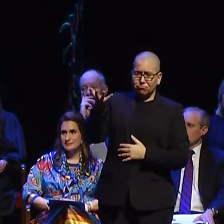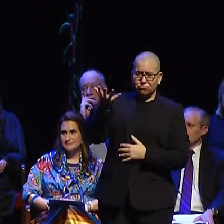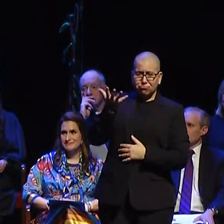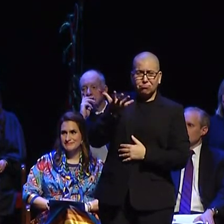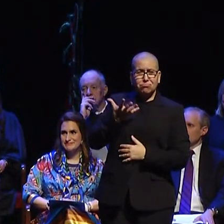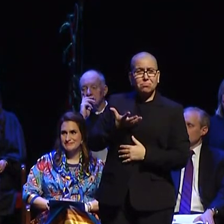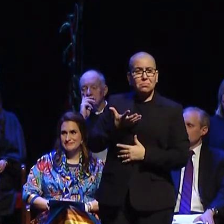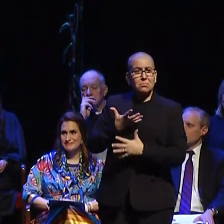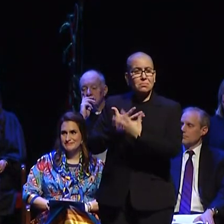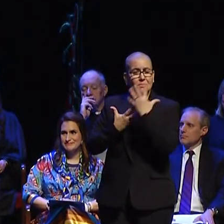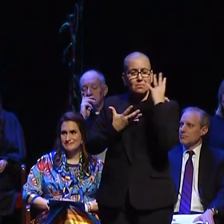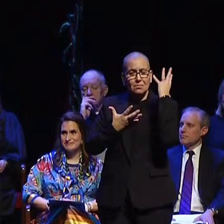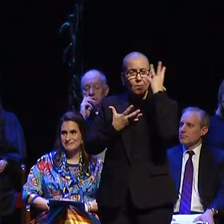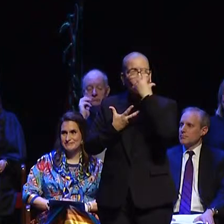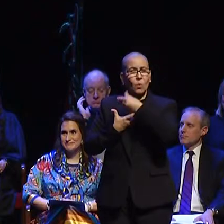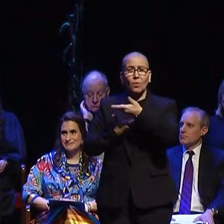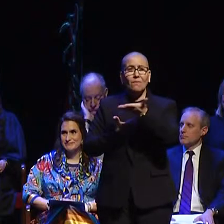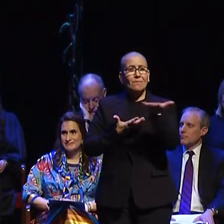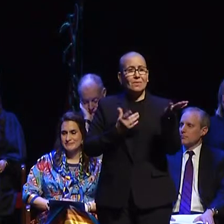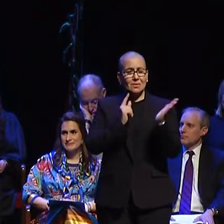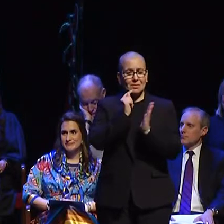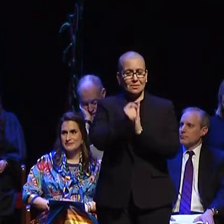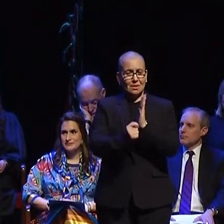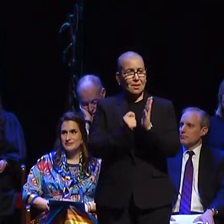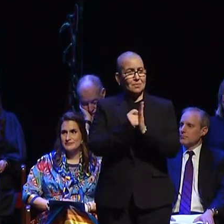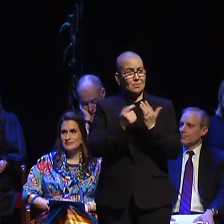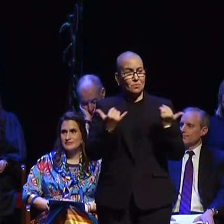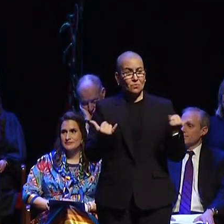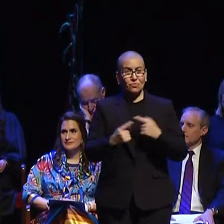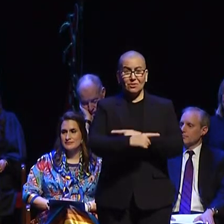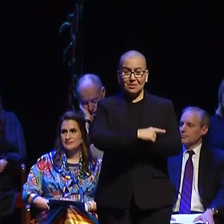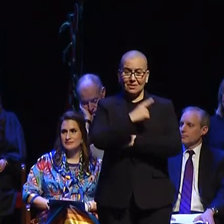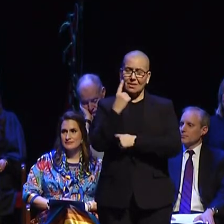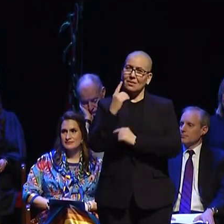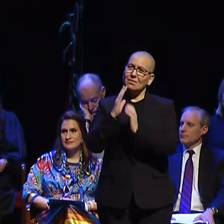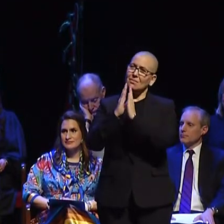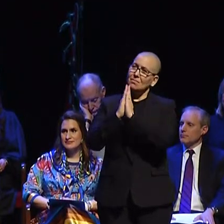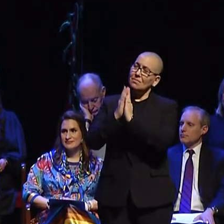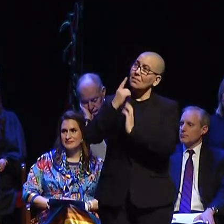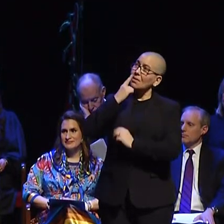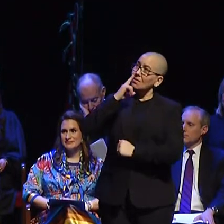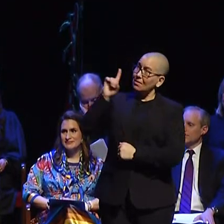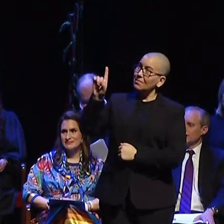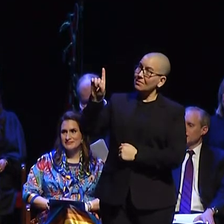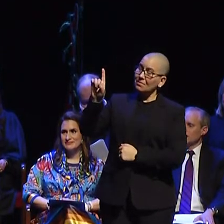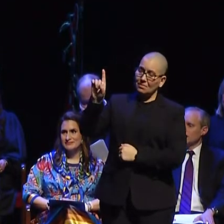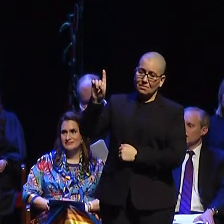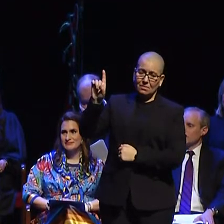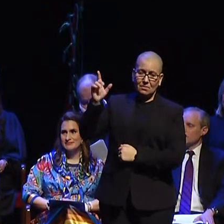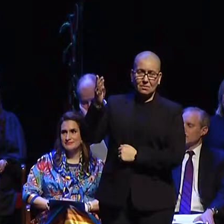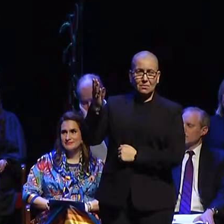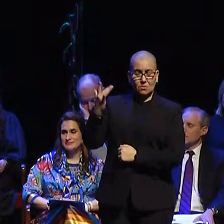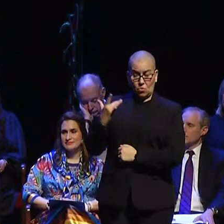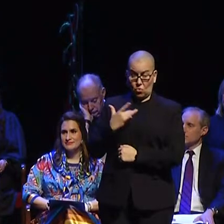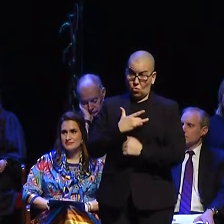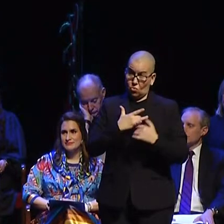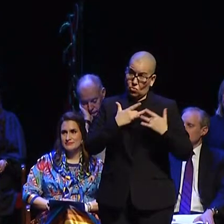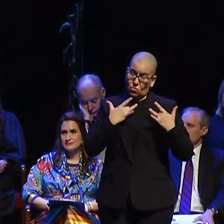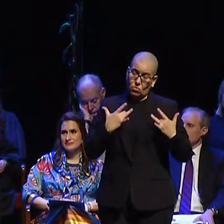leaders, we pray to God to make our hearts sound,